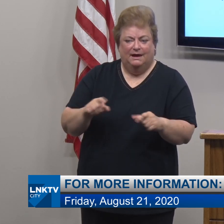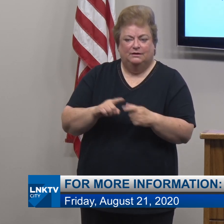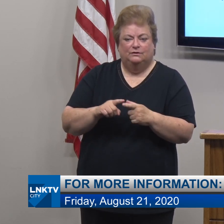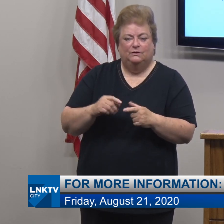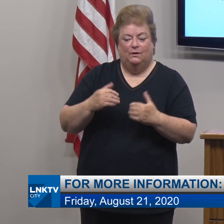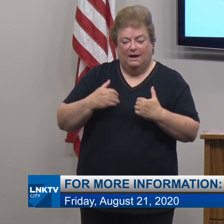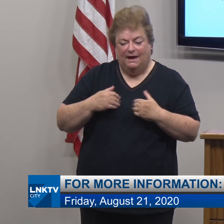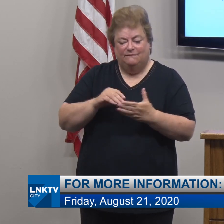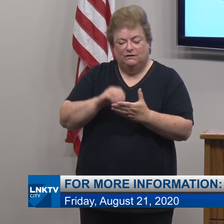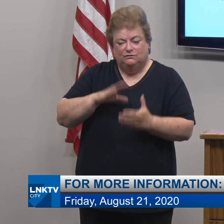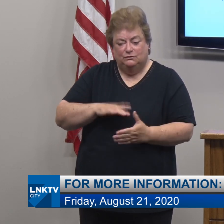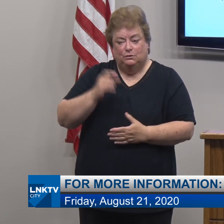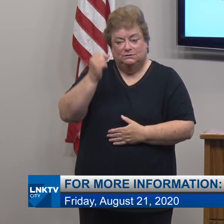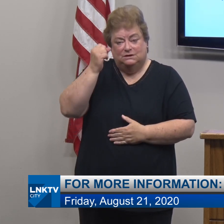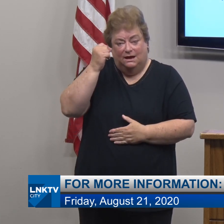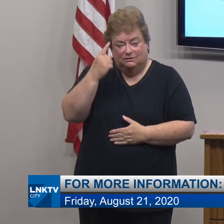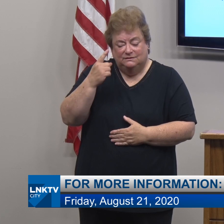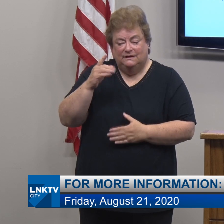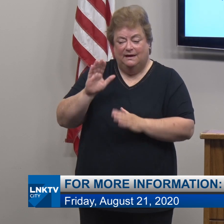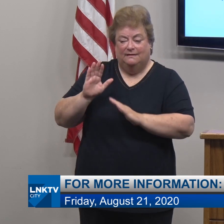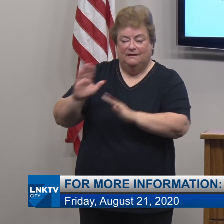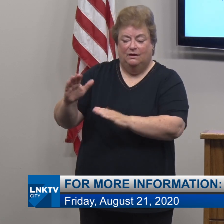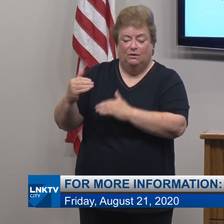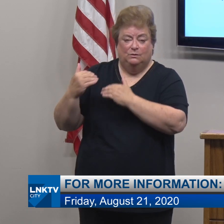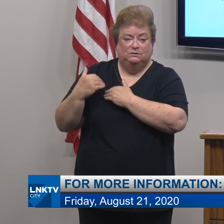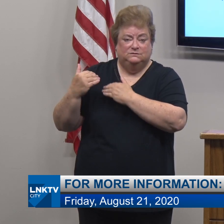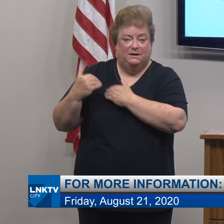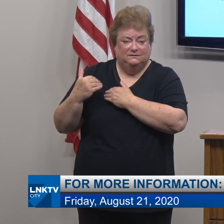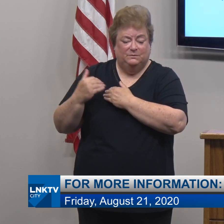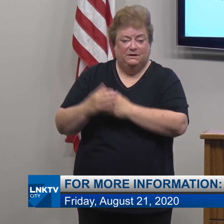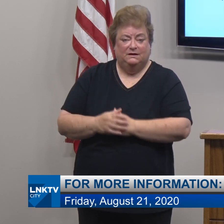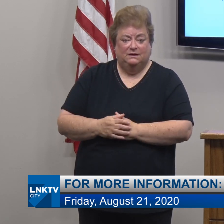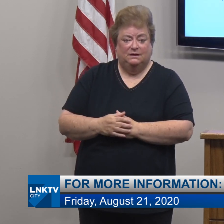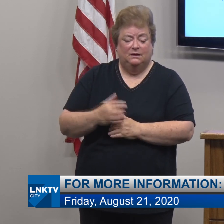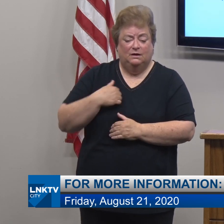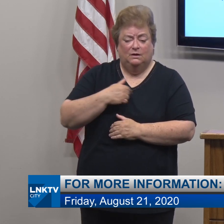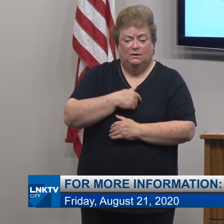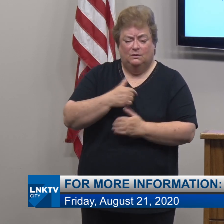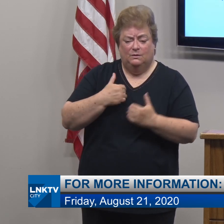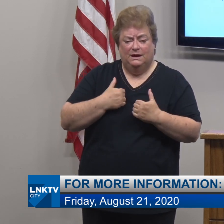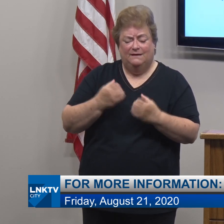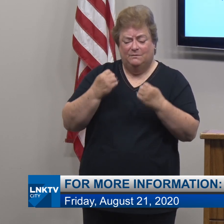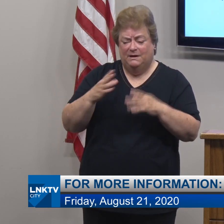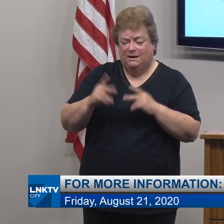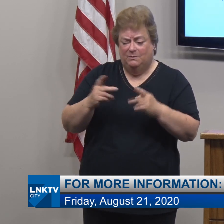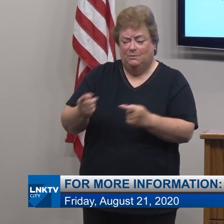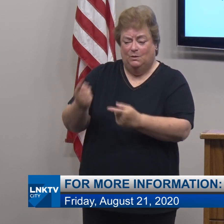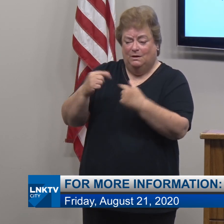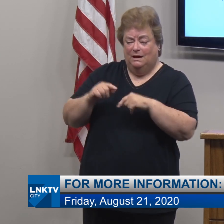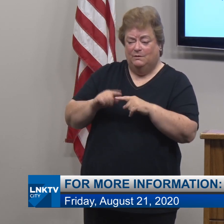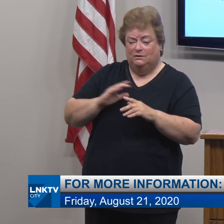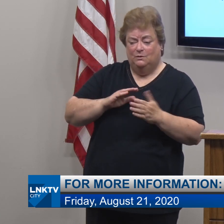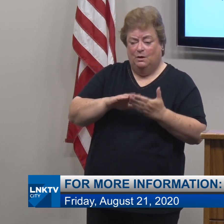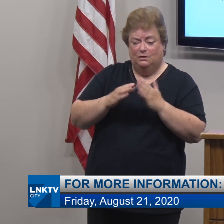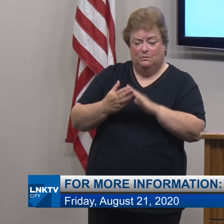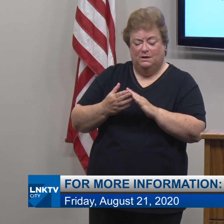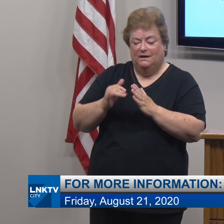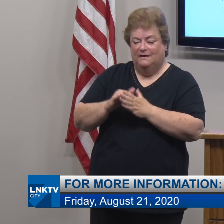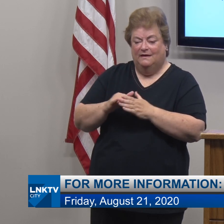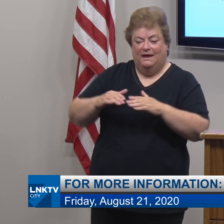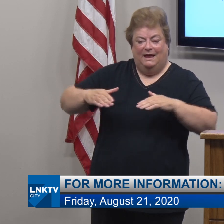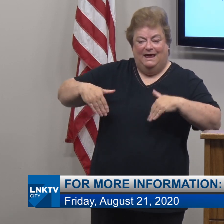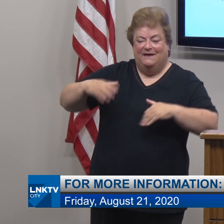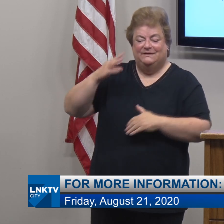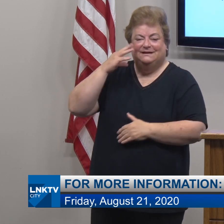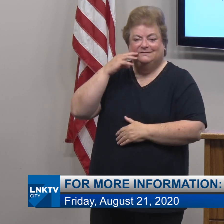the students realize what their responsibilities are. And we have many people coming into our community that haven't been experiencing